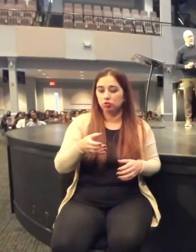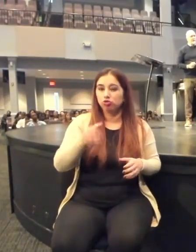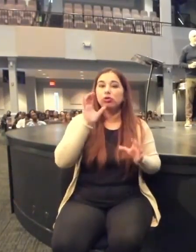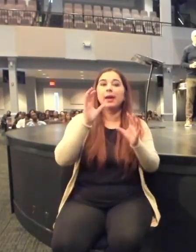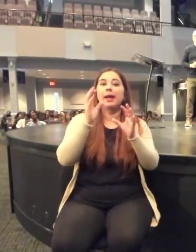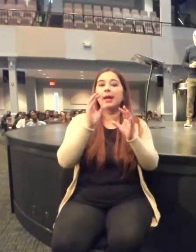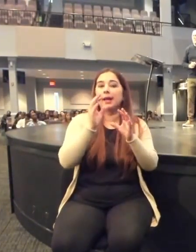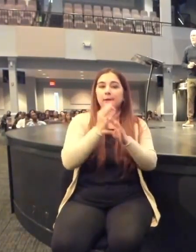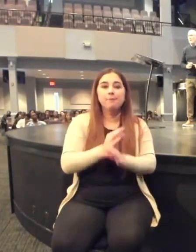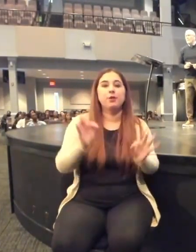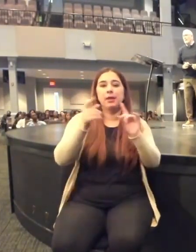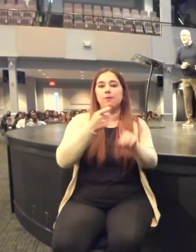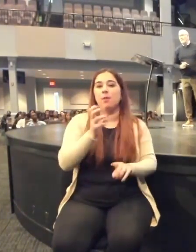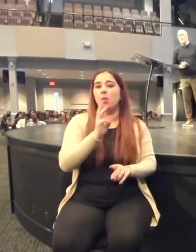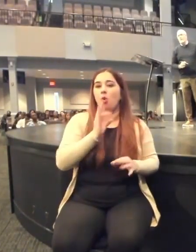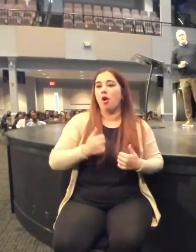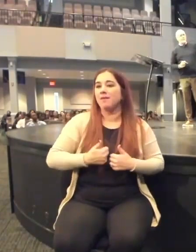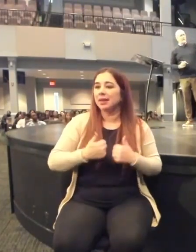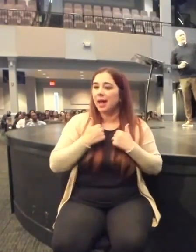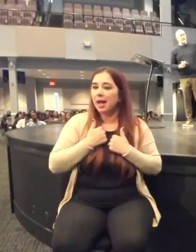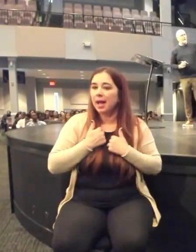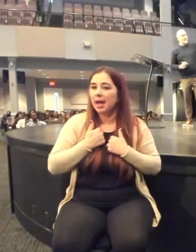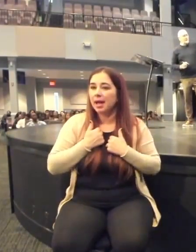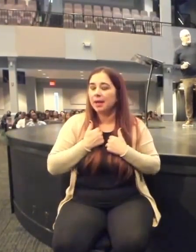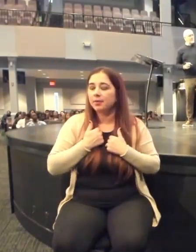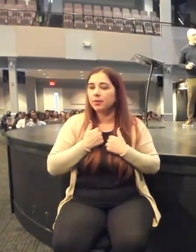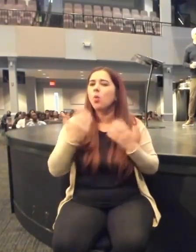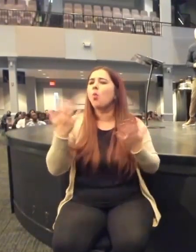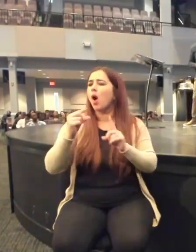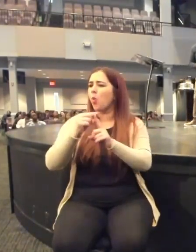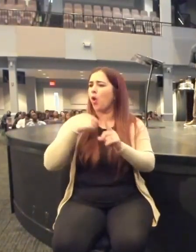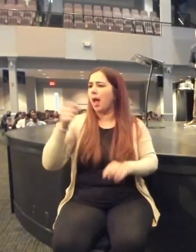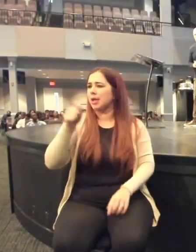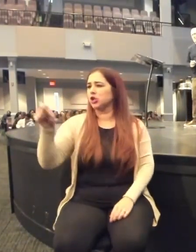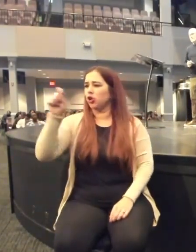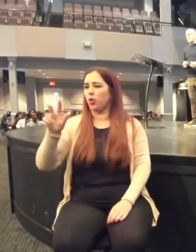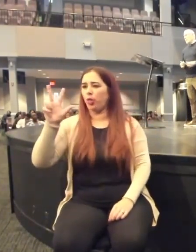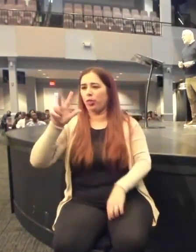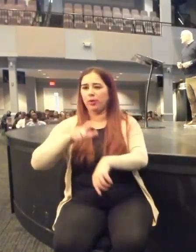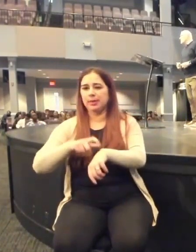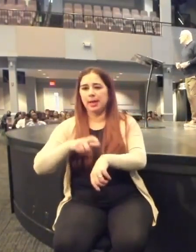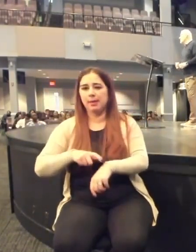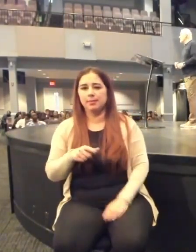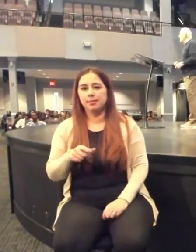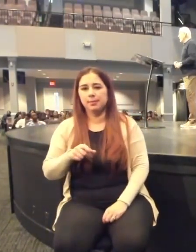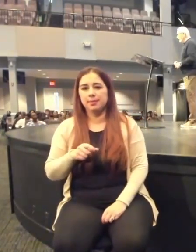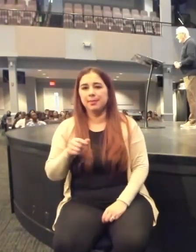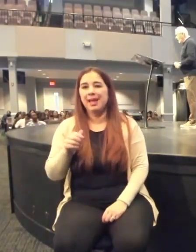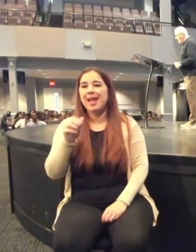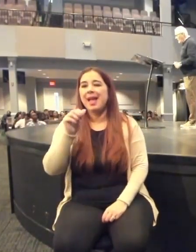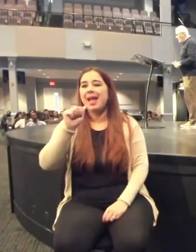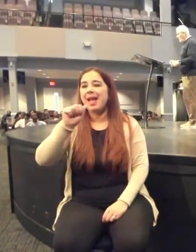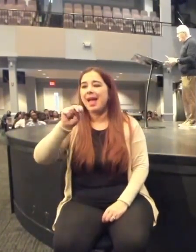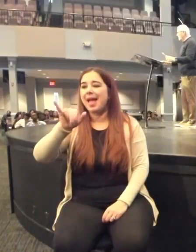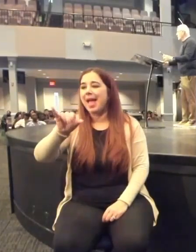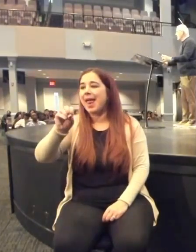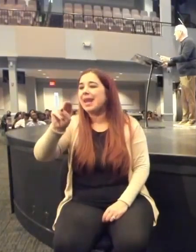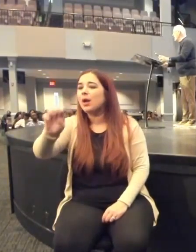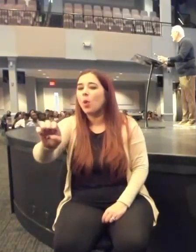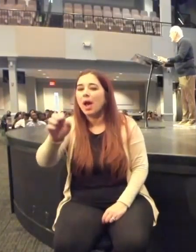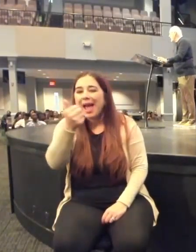desires drink freely from the water of life. What word have I circled three times in this passage? It's the word